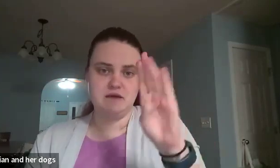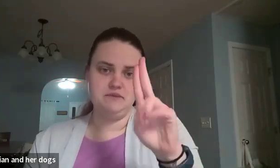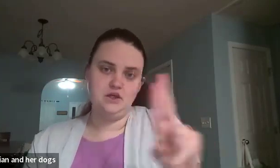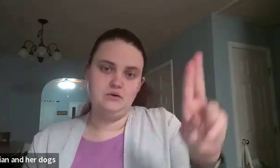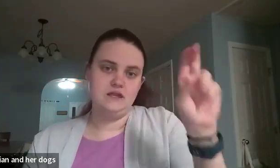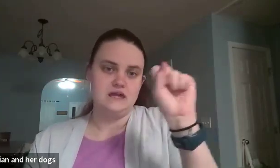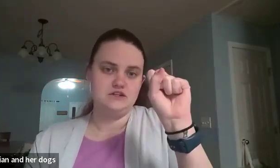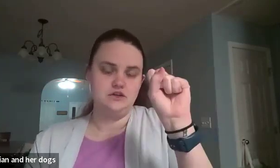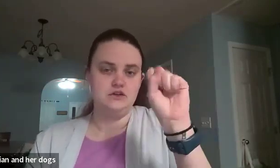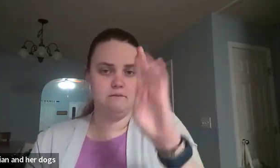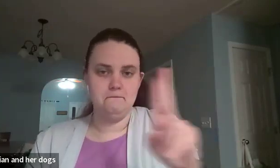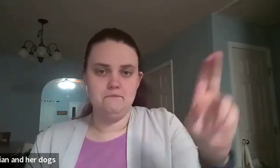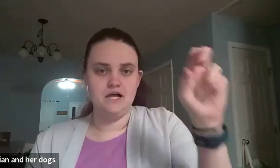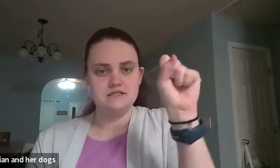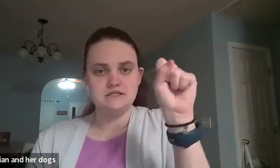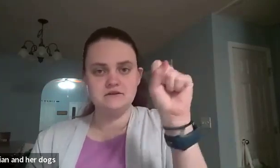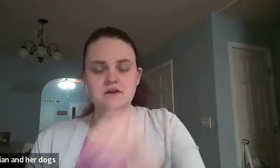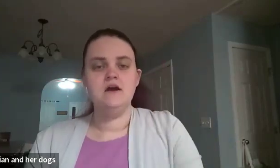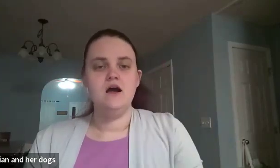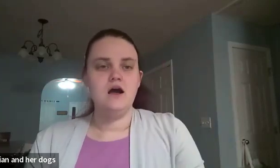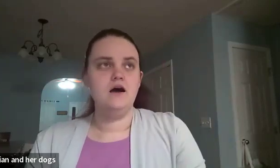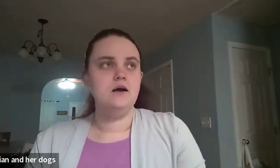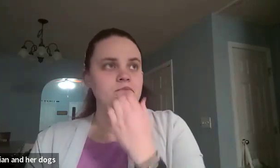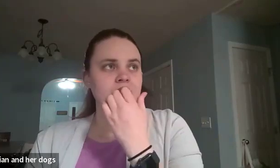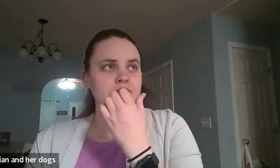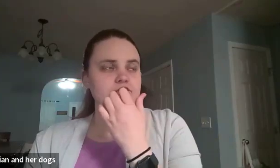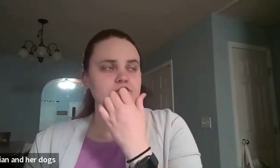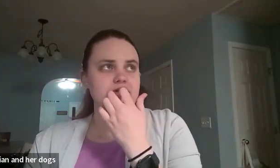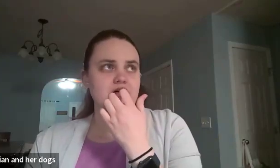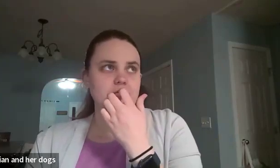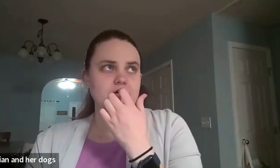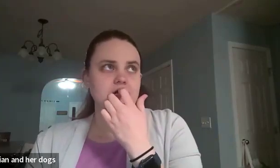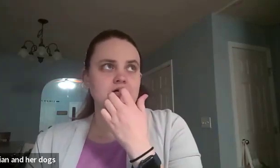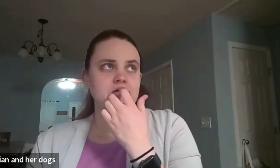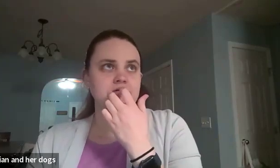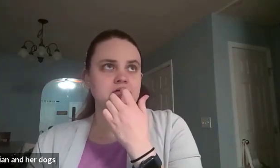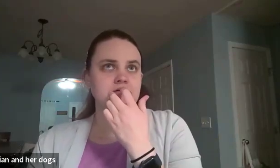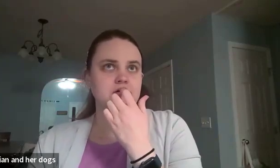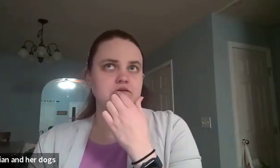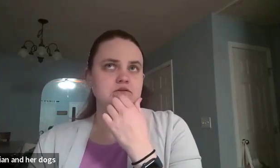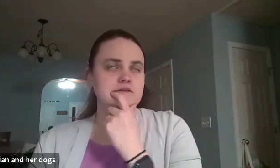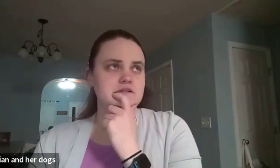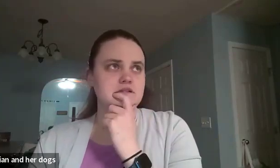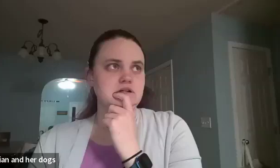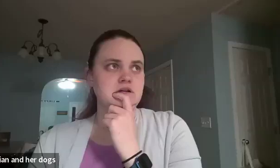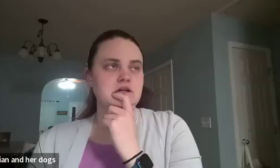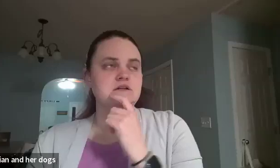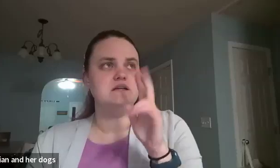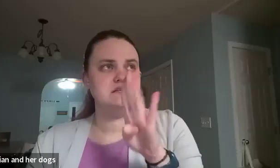that BU and that circular bus. Trying to think of another one. Let's see. So like I